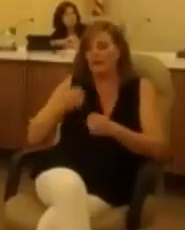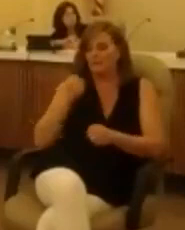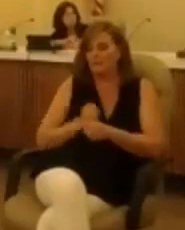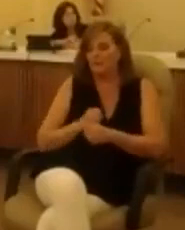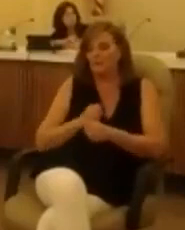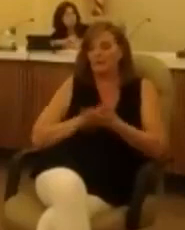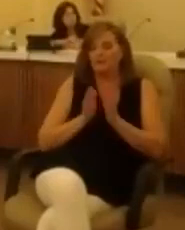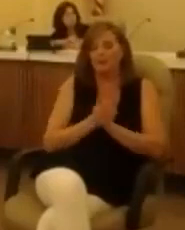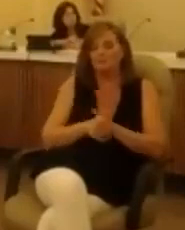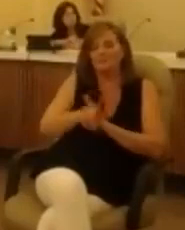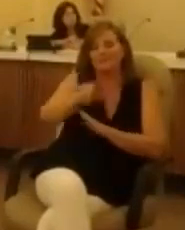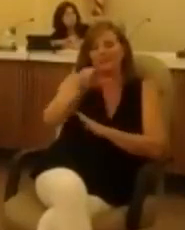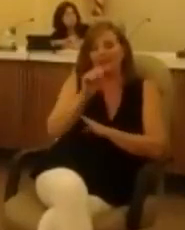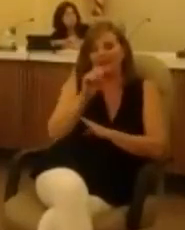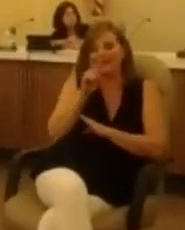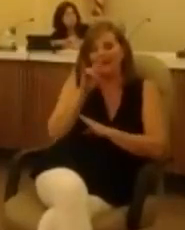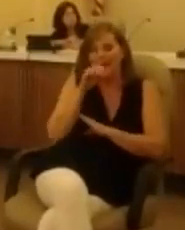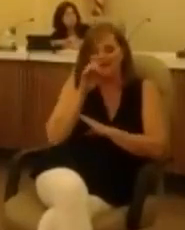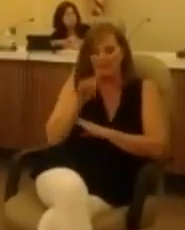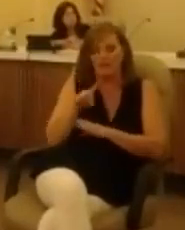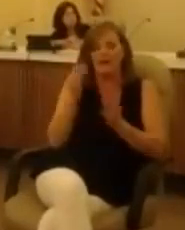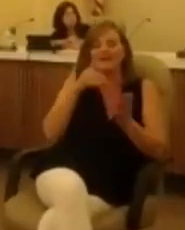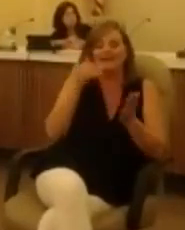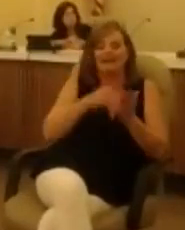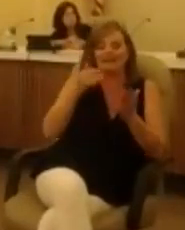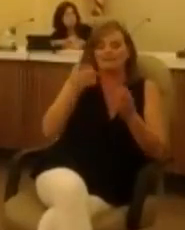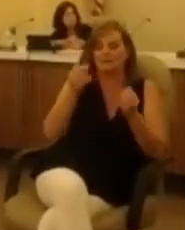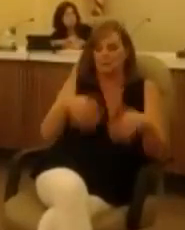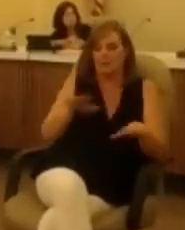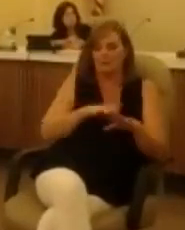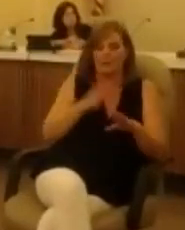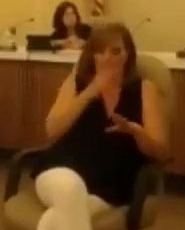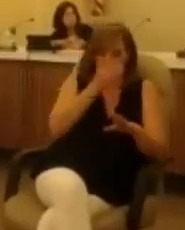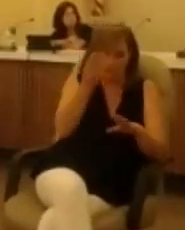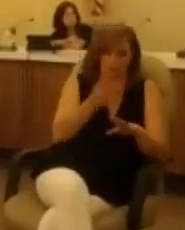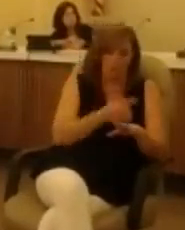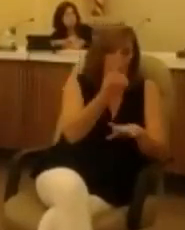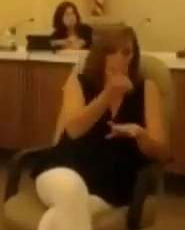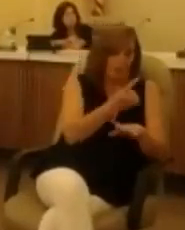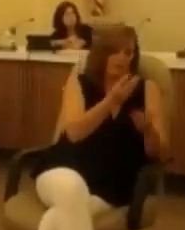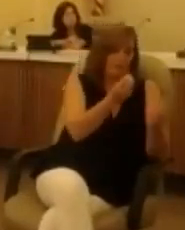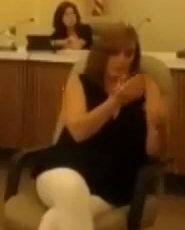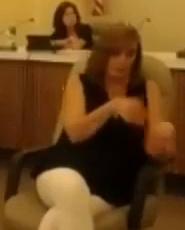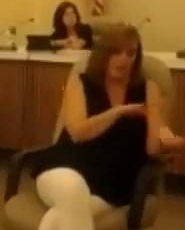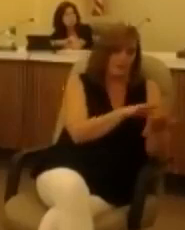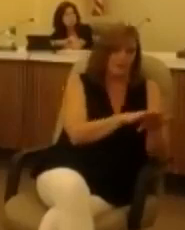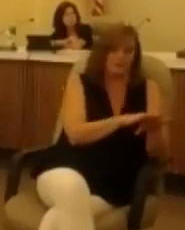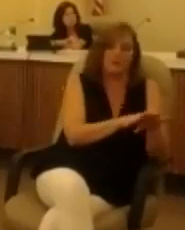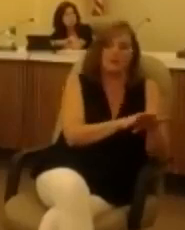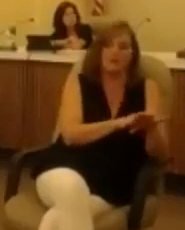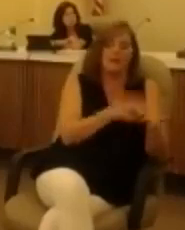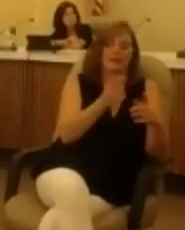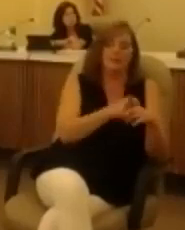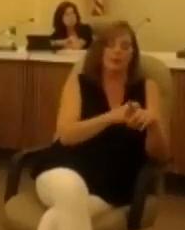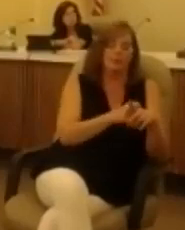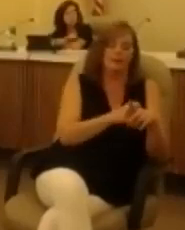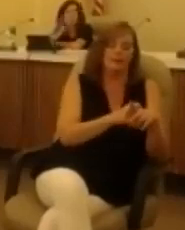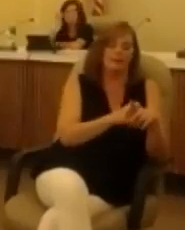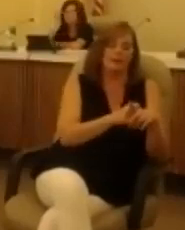Gotcha. I will note that one of these two properties is already in default on their